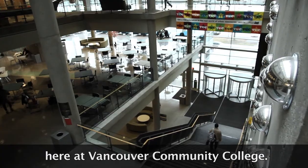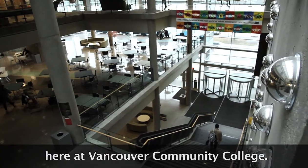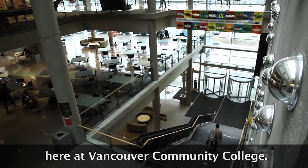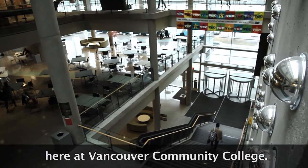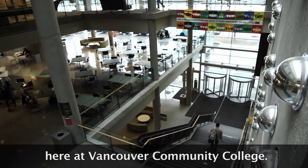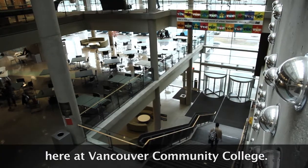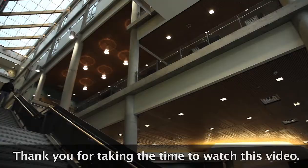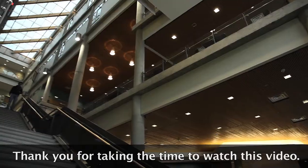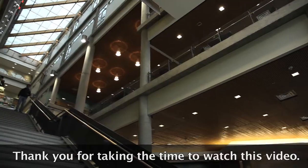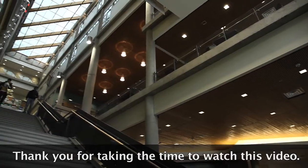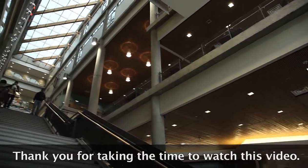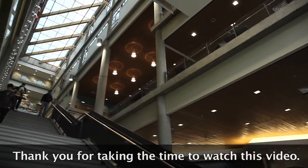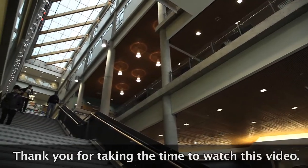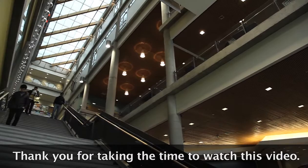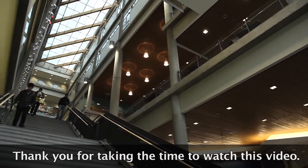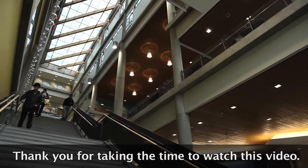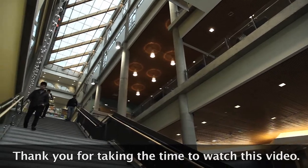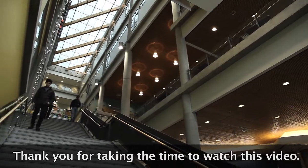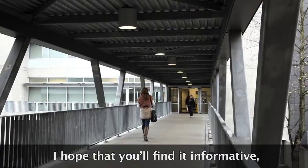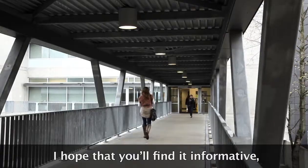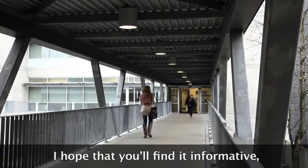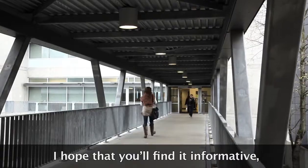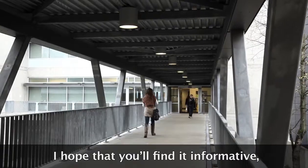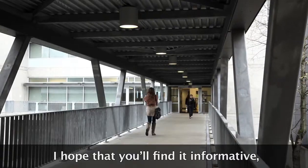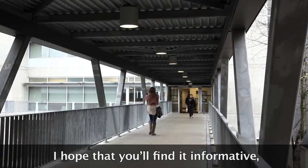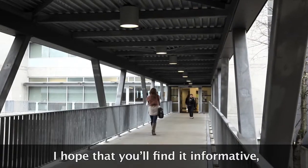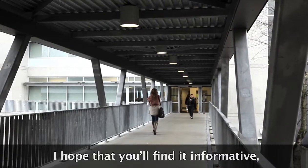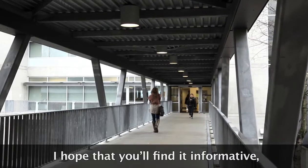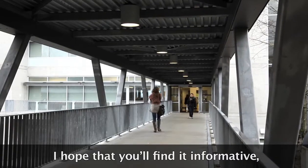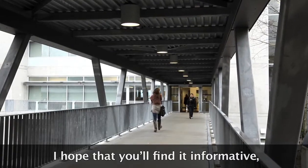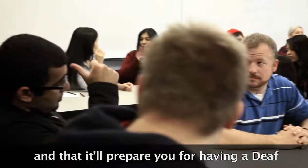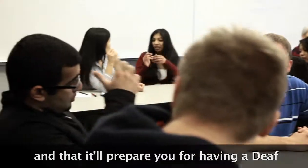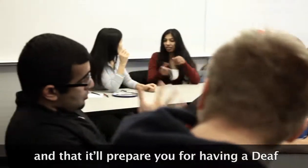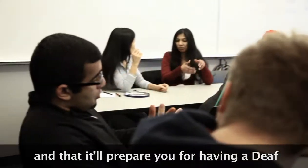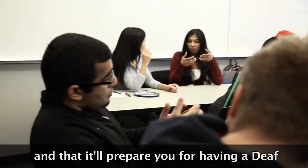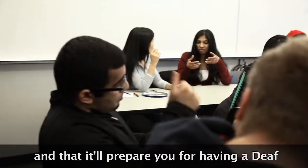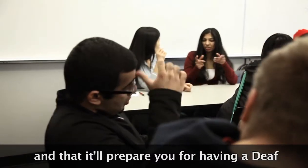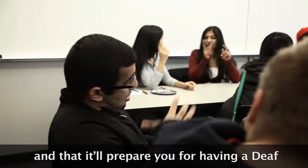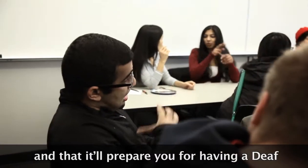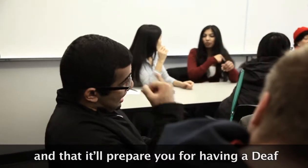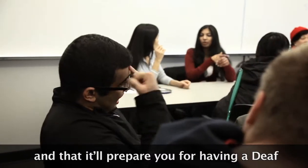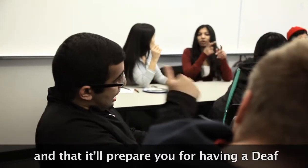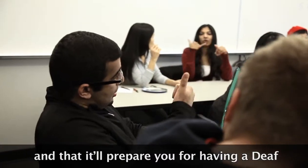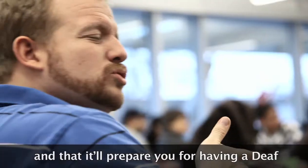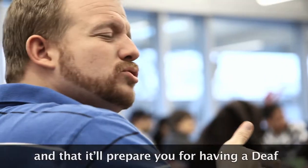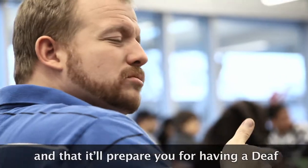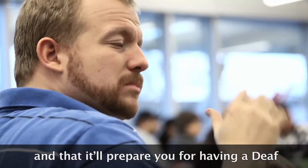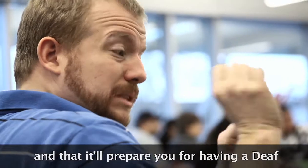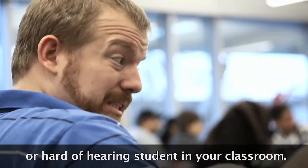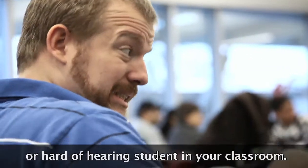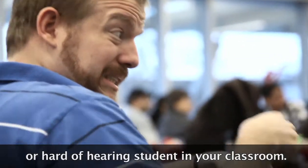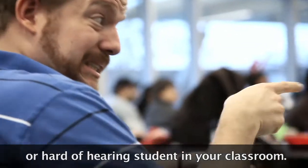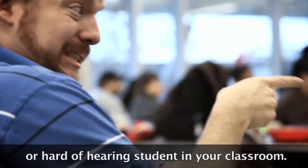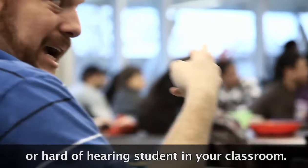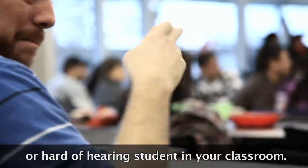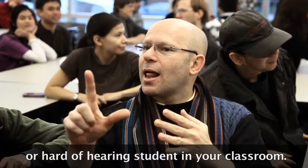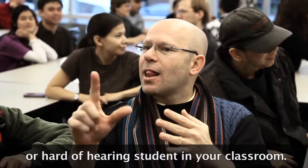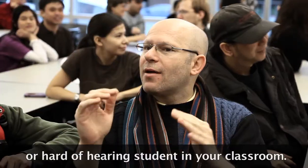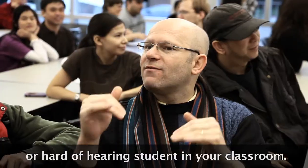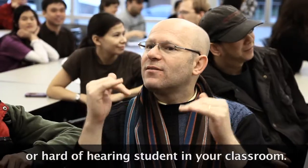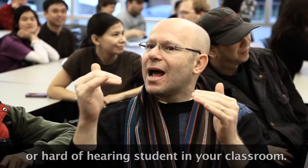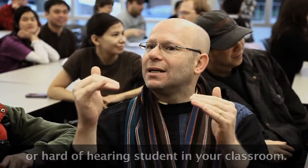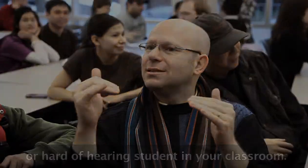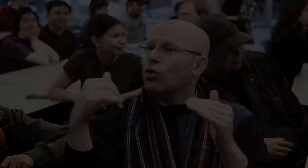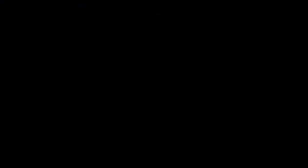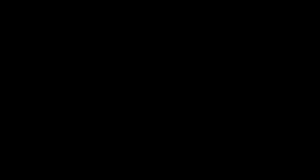College. Thank you for taking the time to watch this video. I hope that you'll find it informative and that it'll prepare you for having a deaf or hard of hearing student